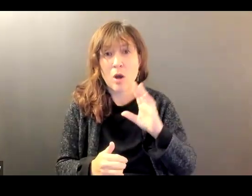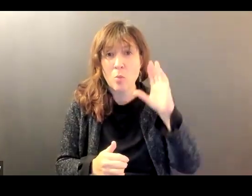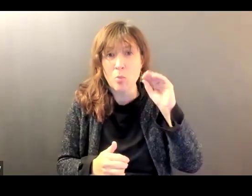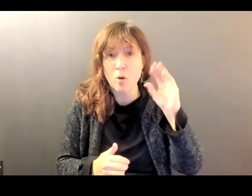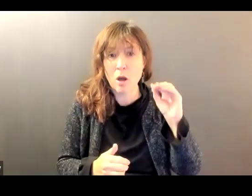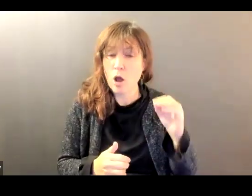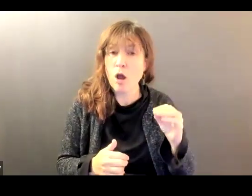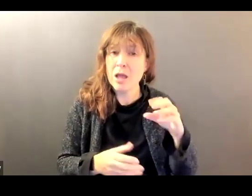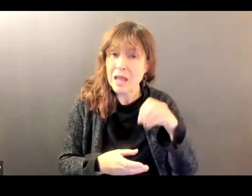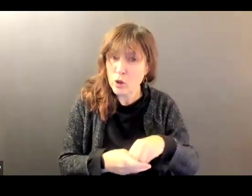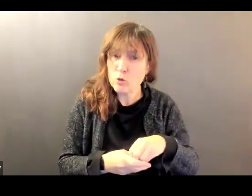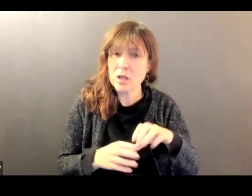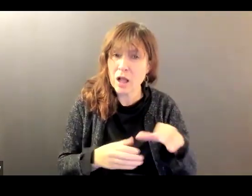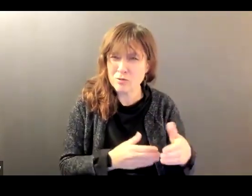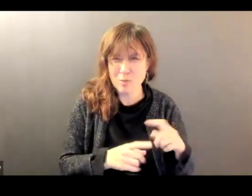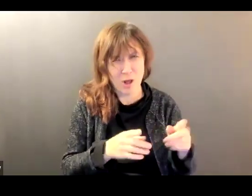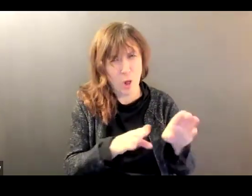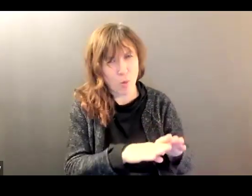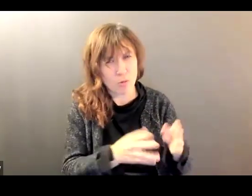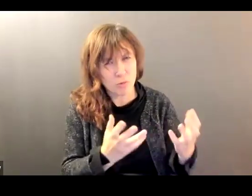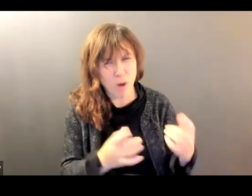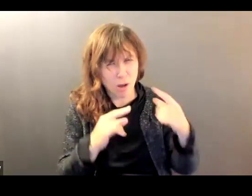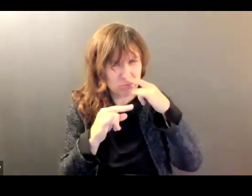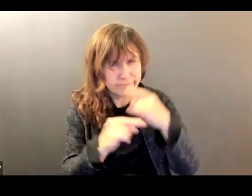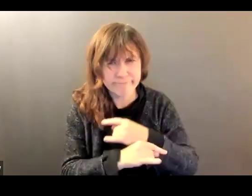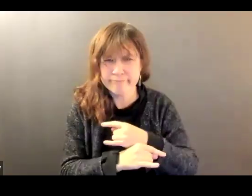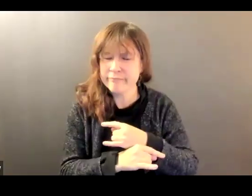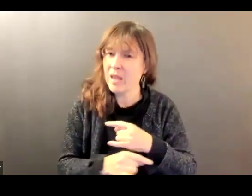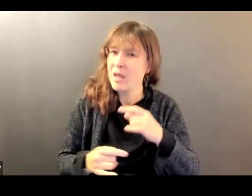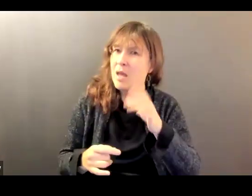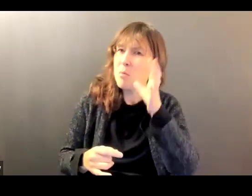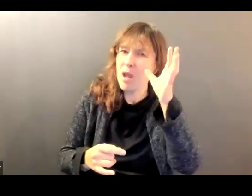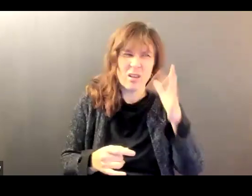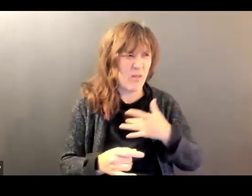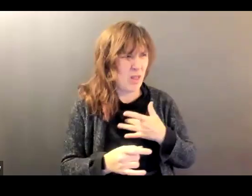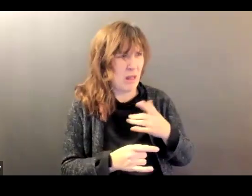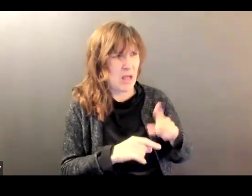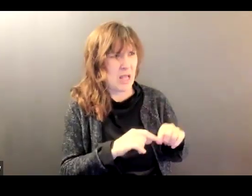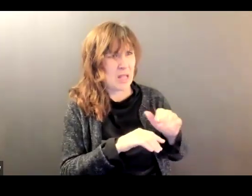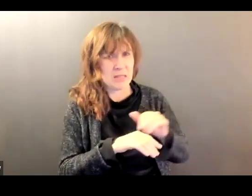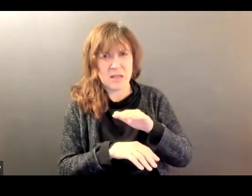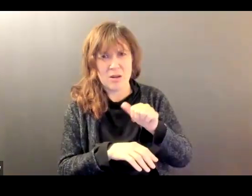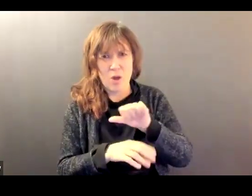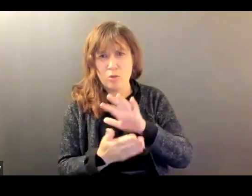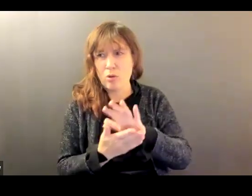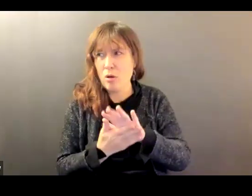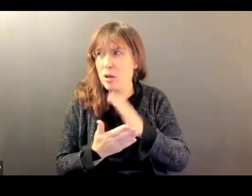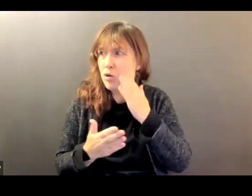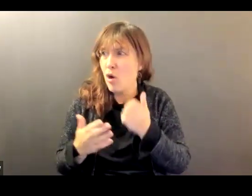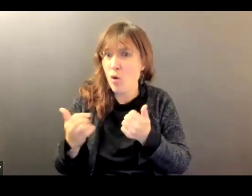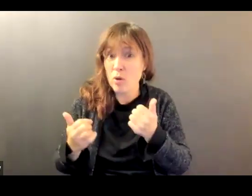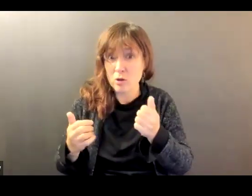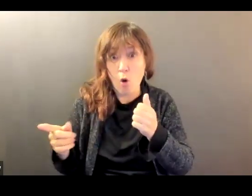it down. How can parents feel confident about sending their kid to another school if they don't know which schools are closing